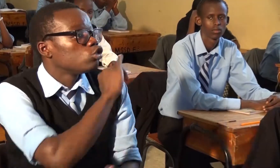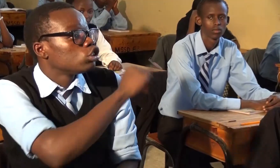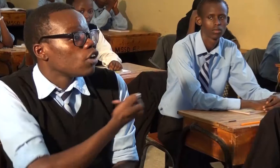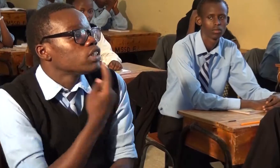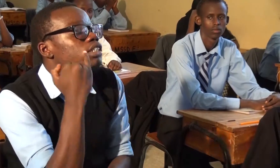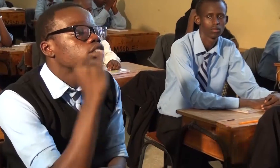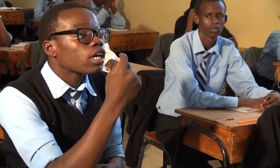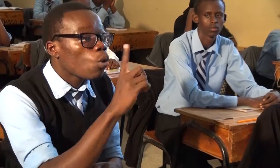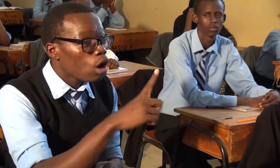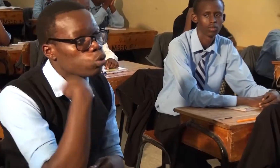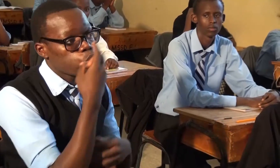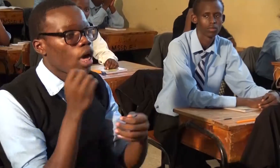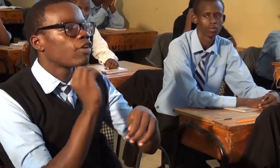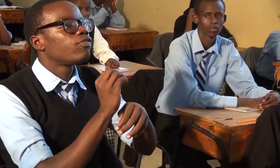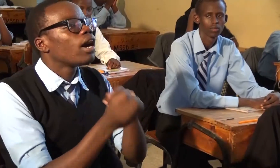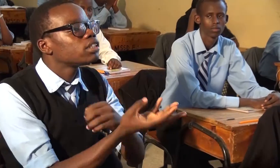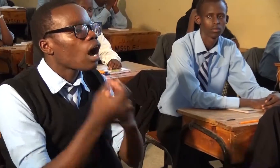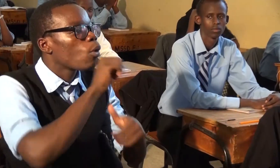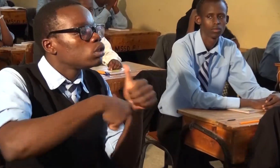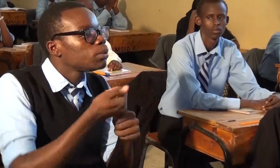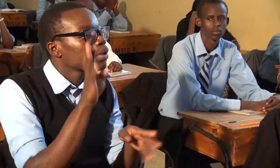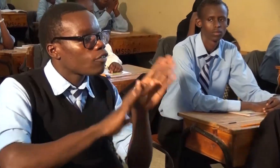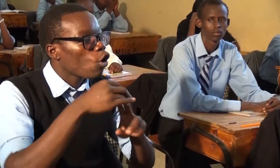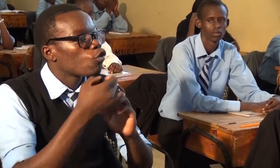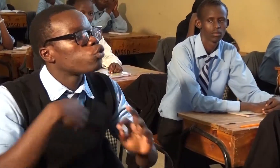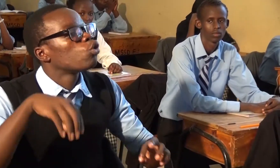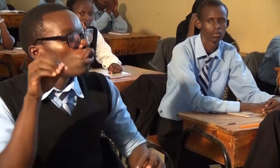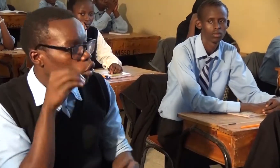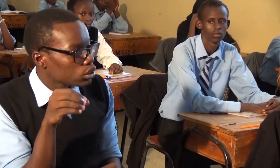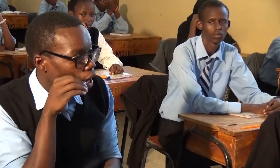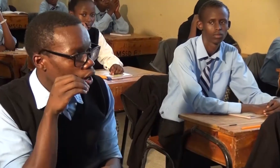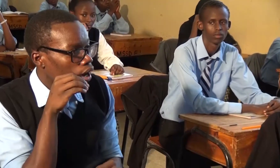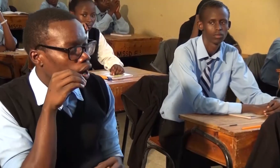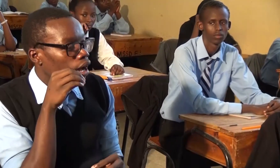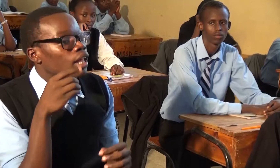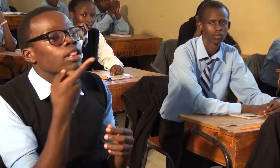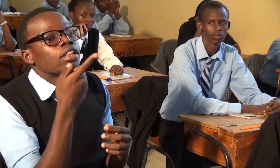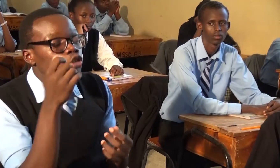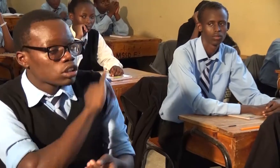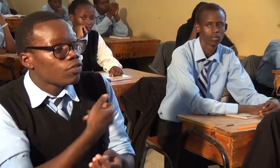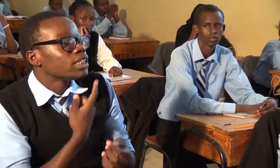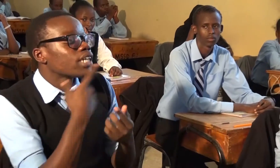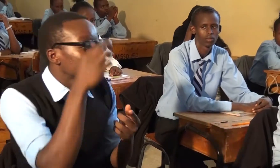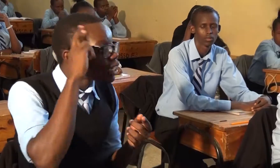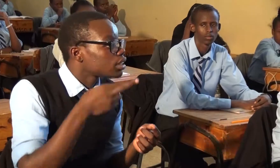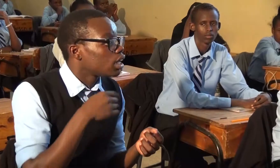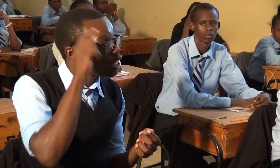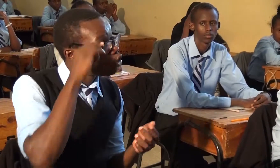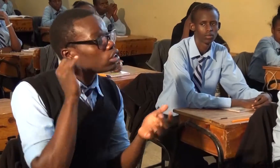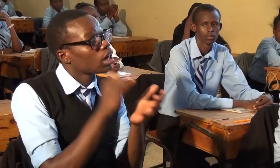those of you is the one who has a bad arm of a tip of a roof. To the other, I tell you that